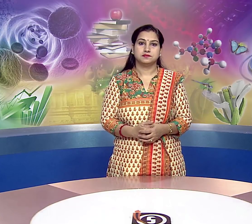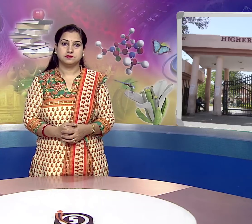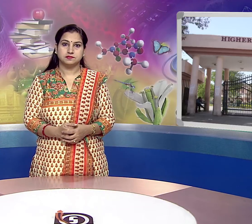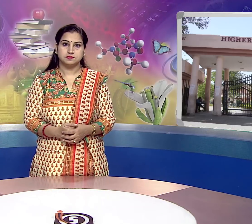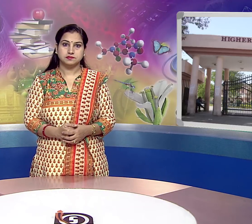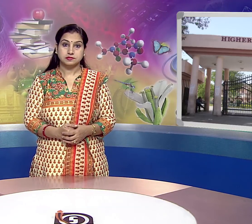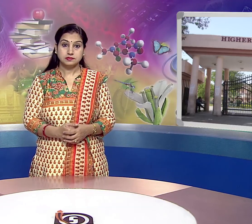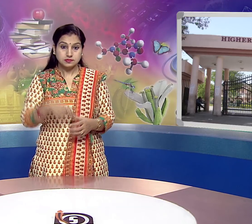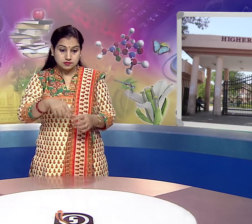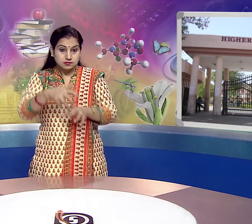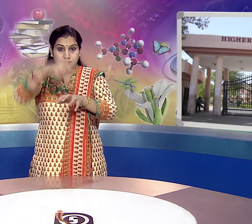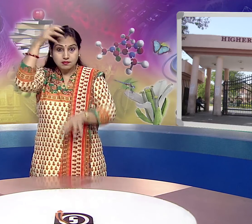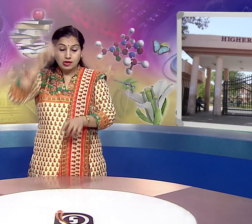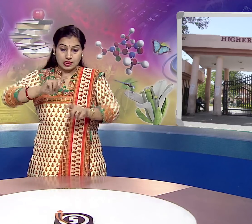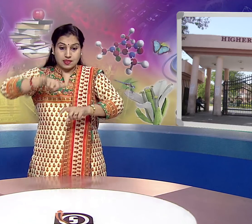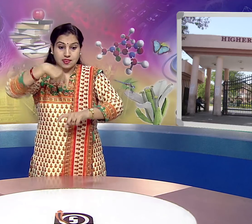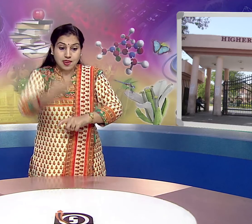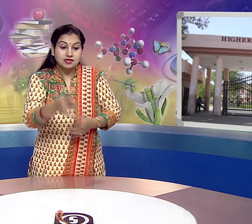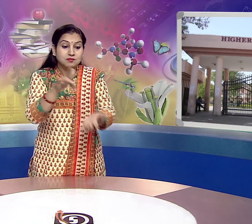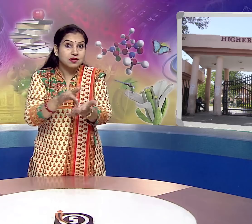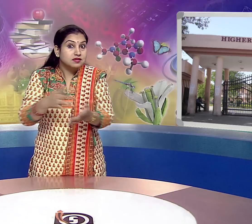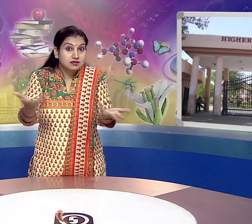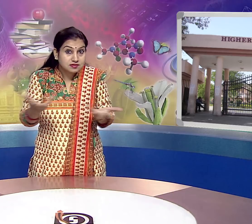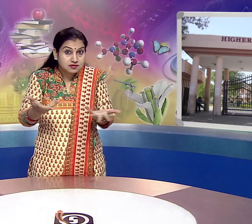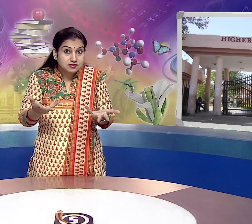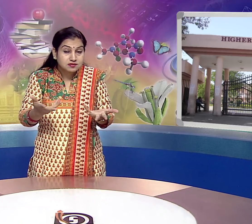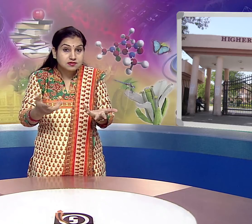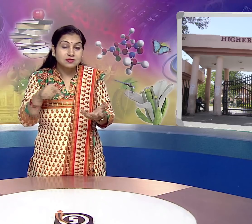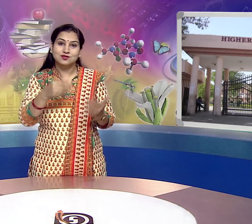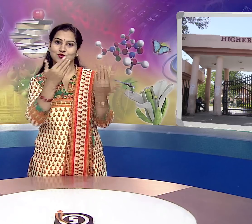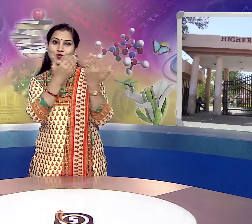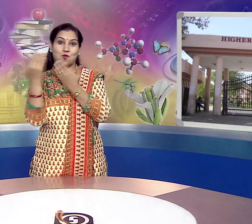The tiger's next destination was a school.